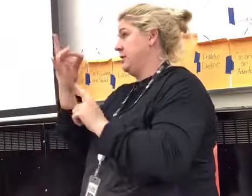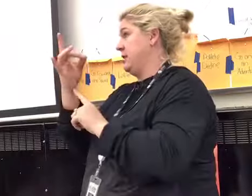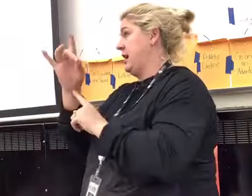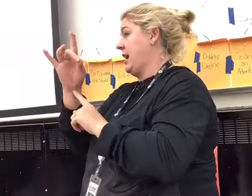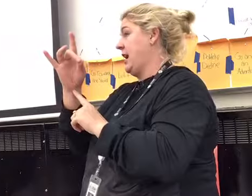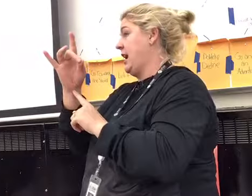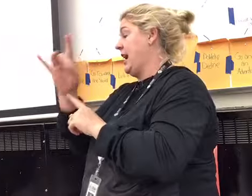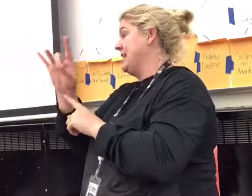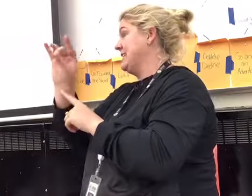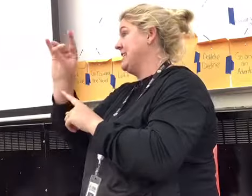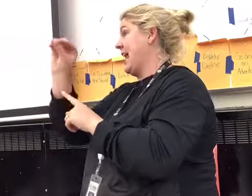1880,